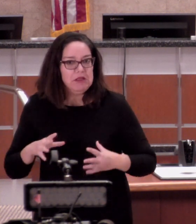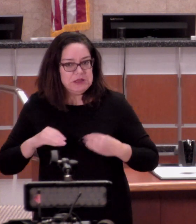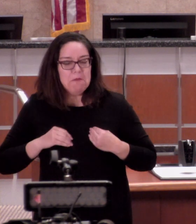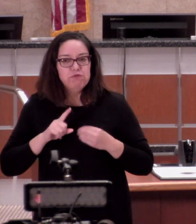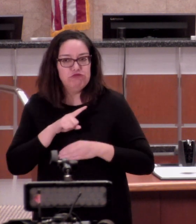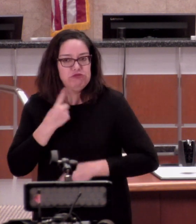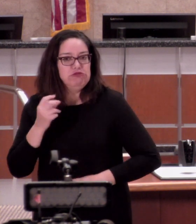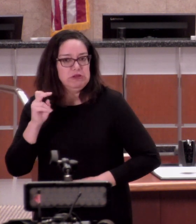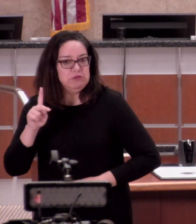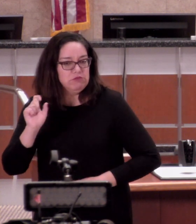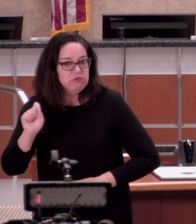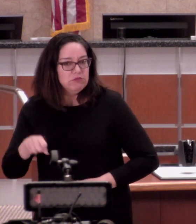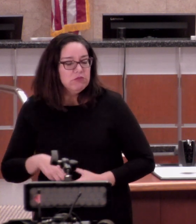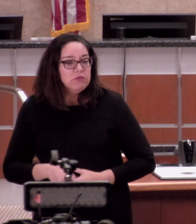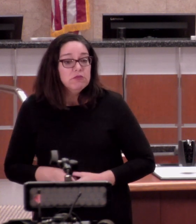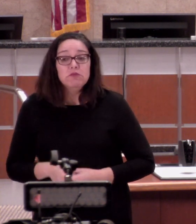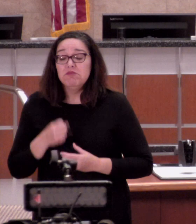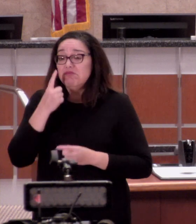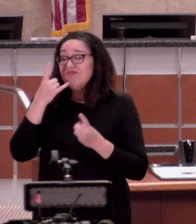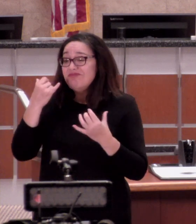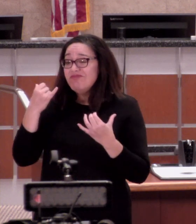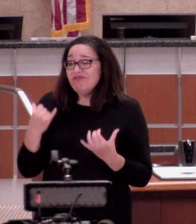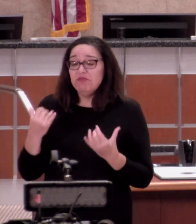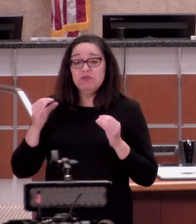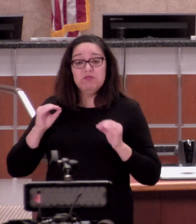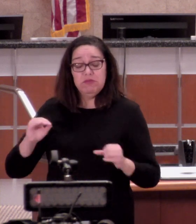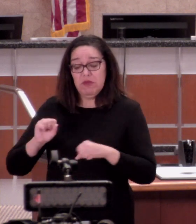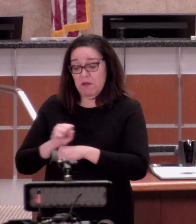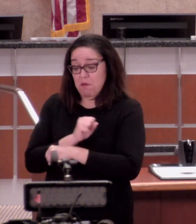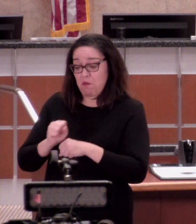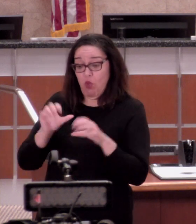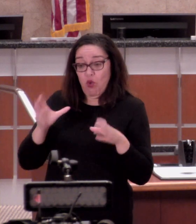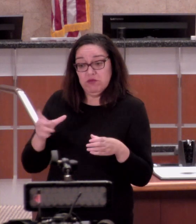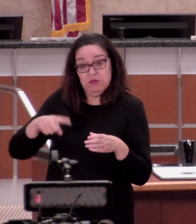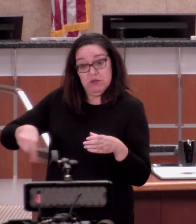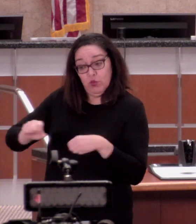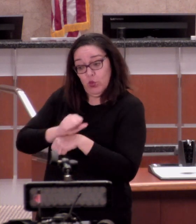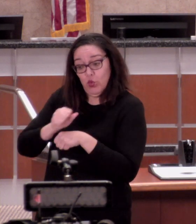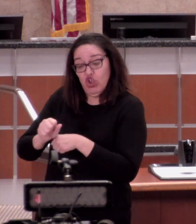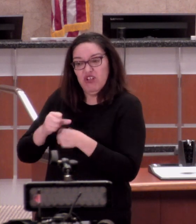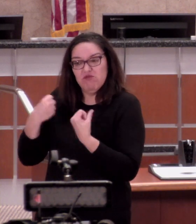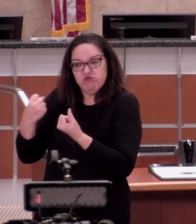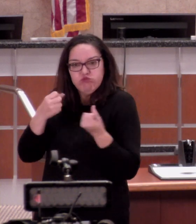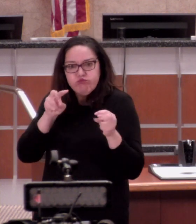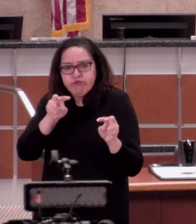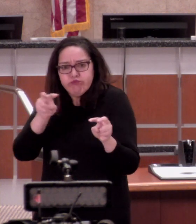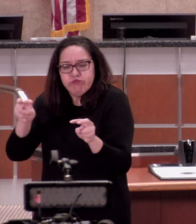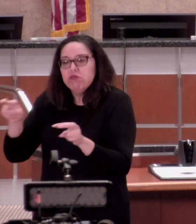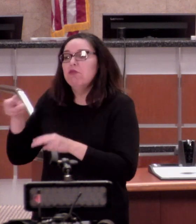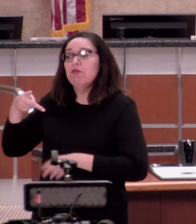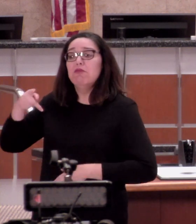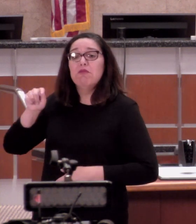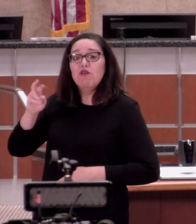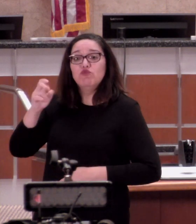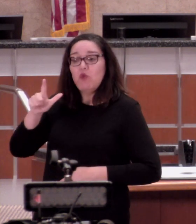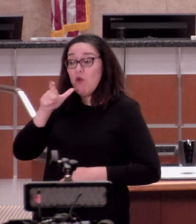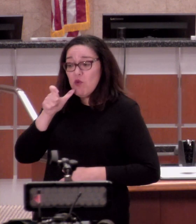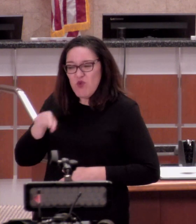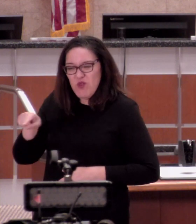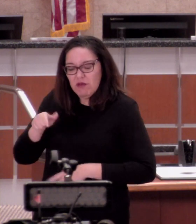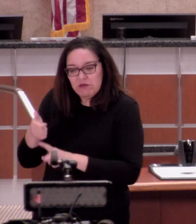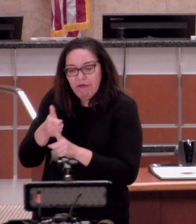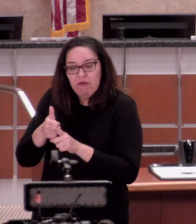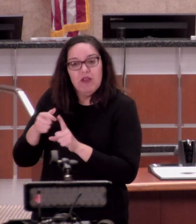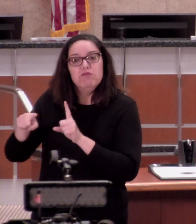At this time, we don't have any employees in our patrol environment that have tested positive, and all of the inmates or all of the